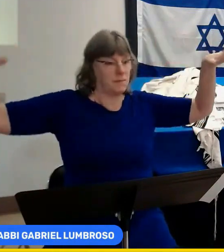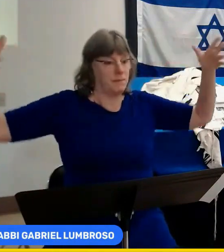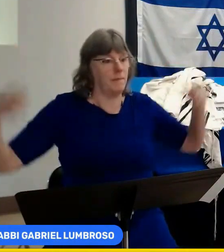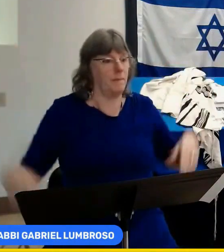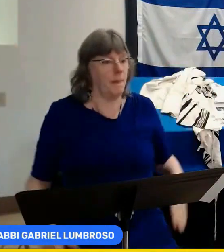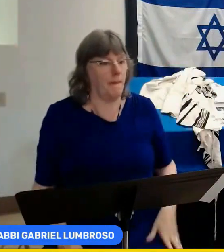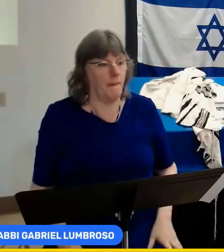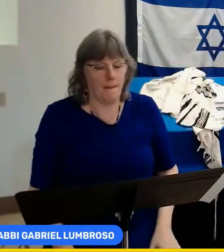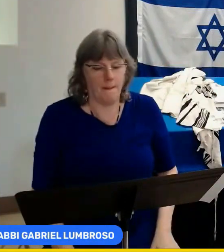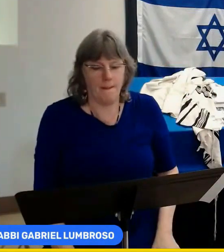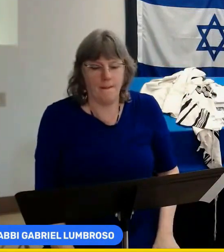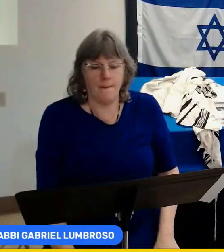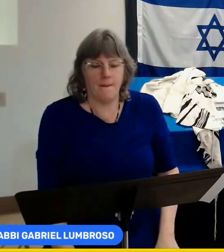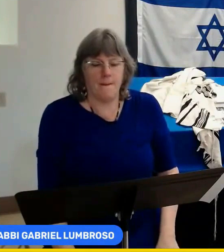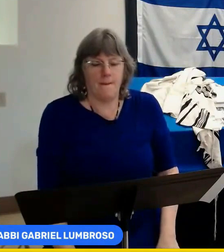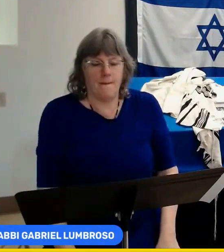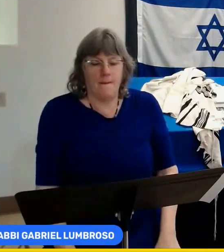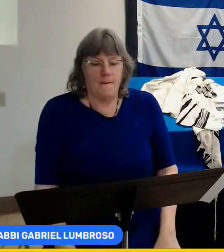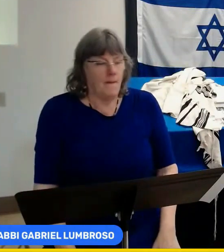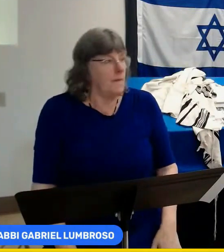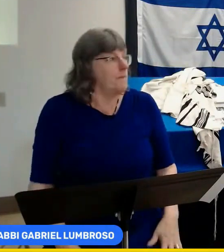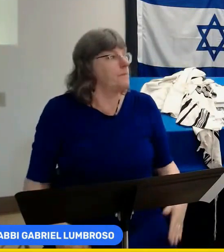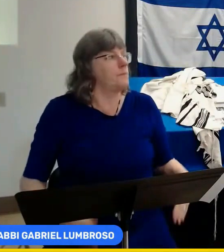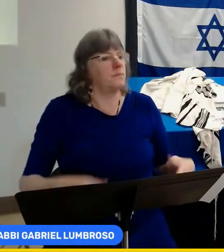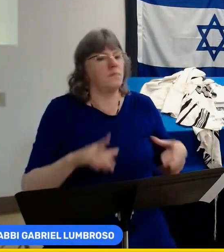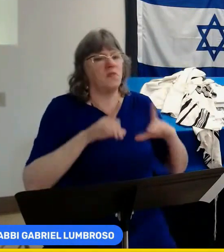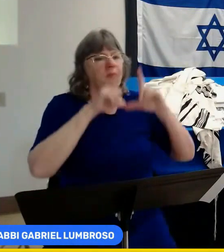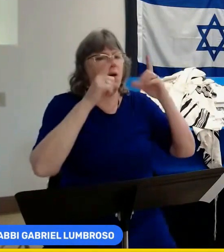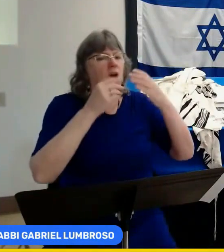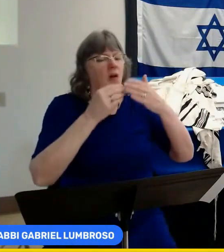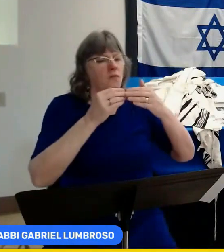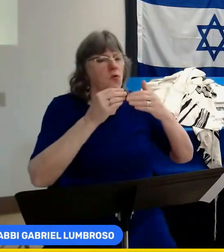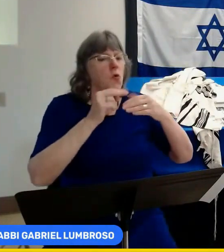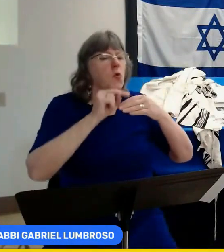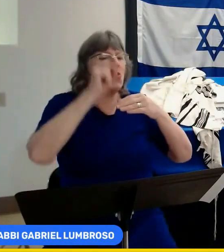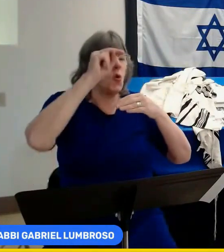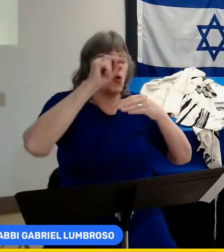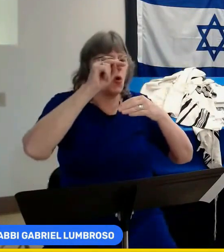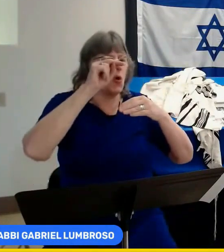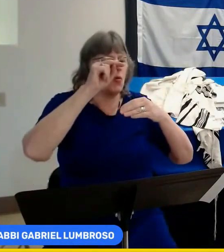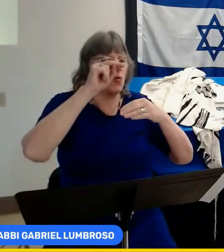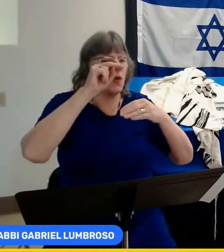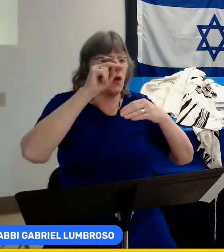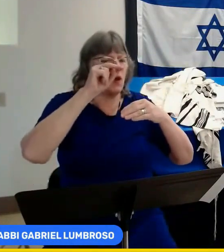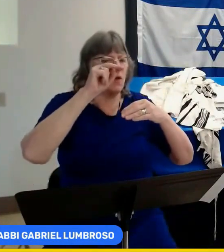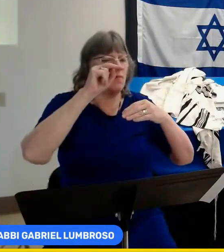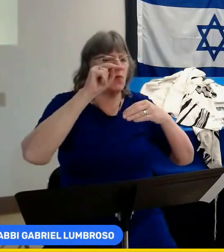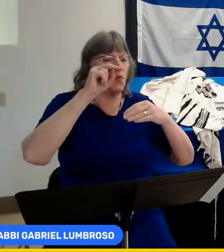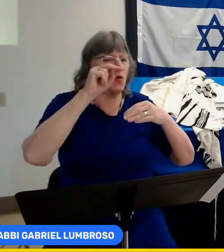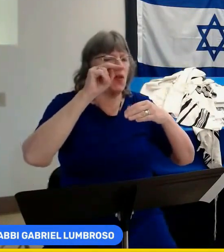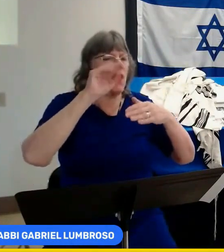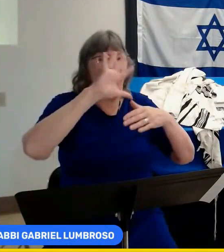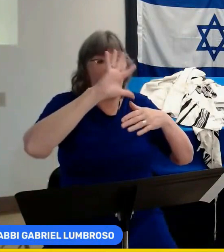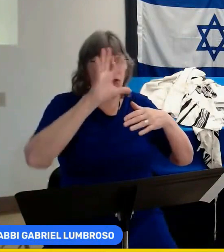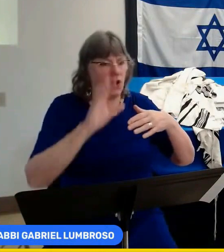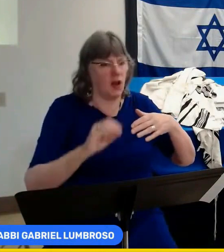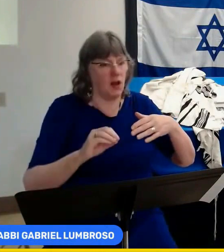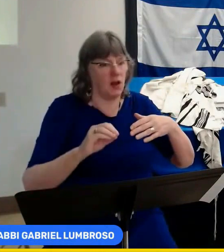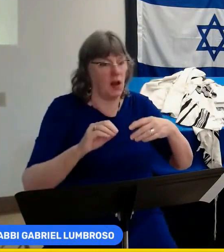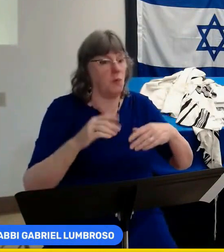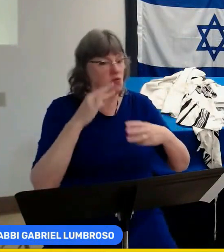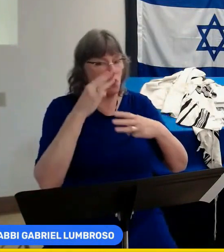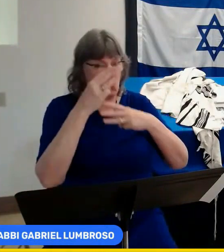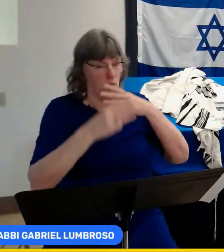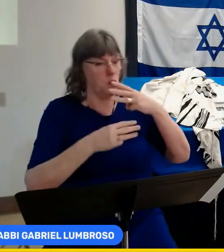It was big. It contained a big part of that area. I think Ethiopia was part of it. It was a world kingdom.